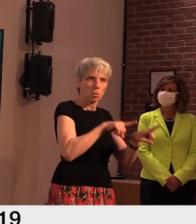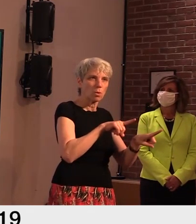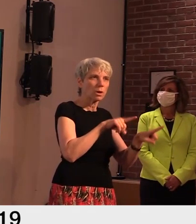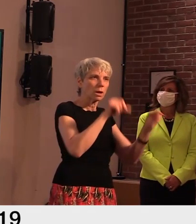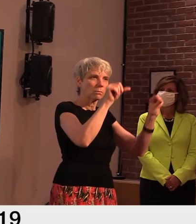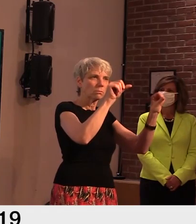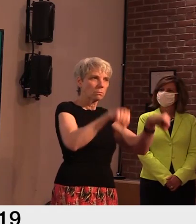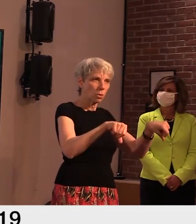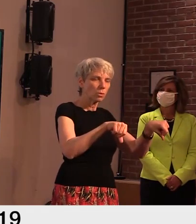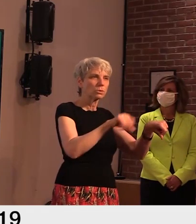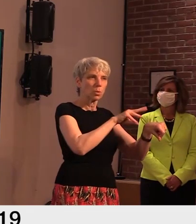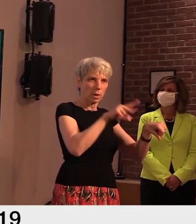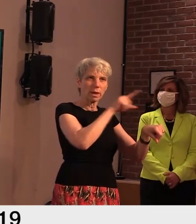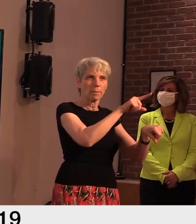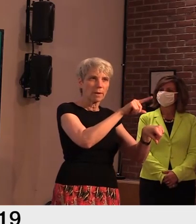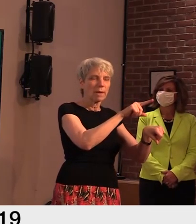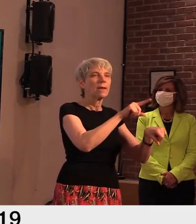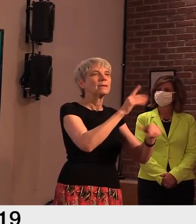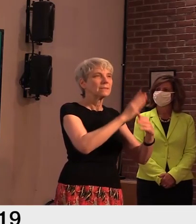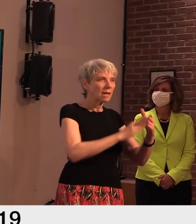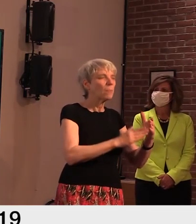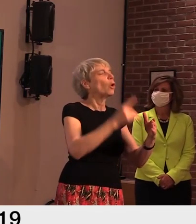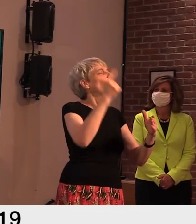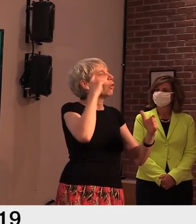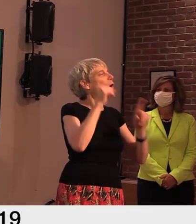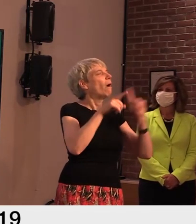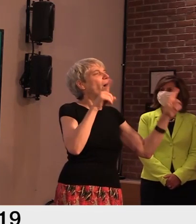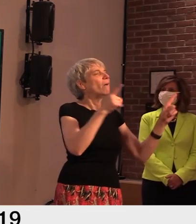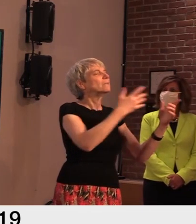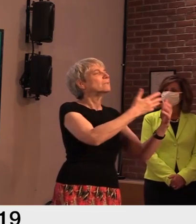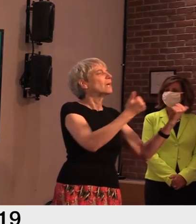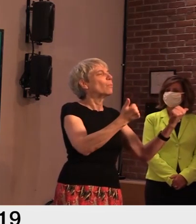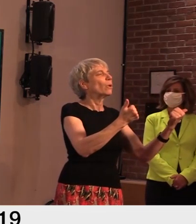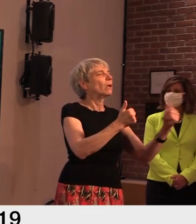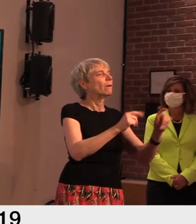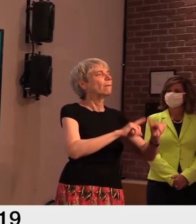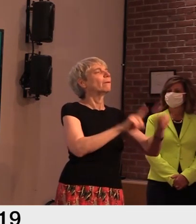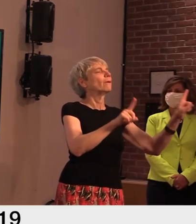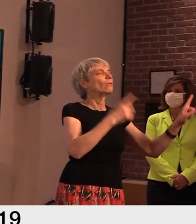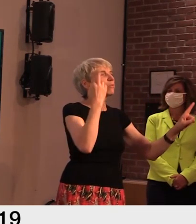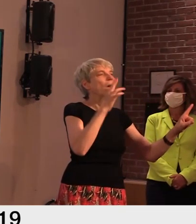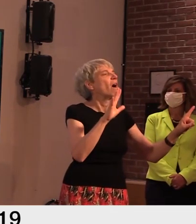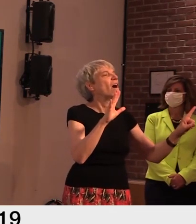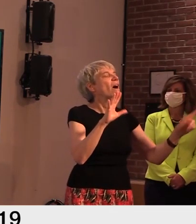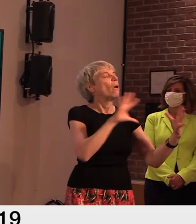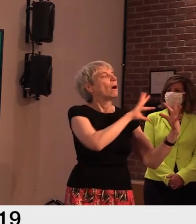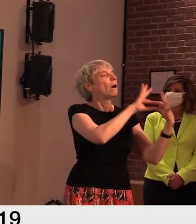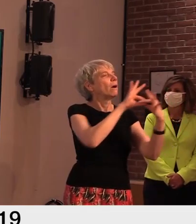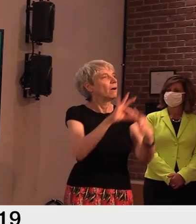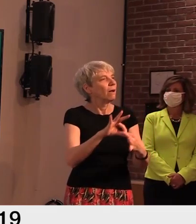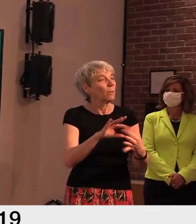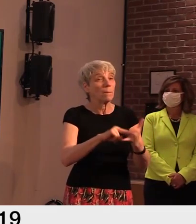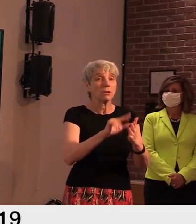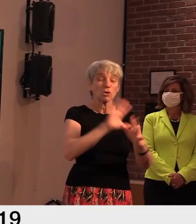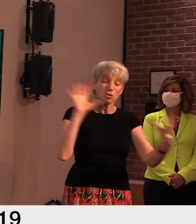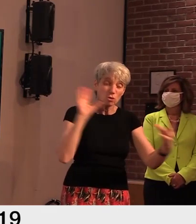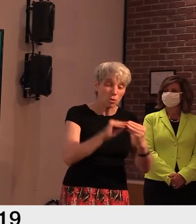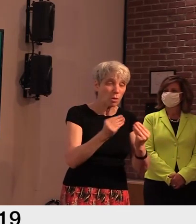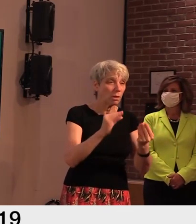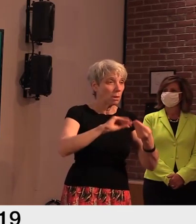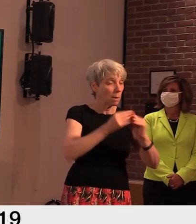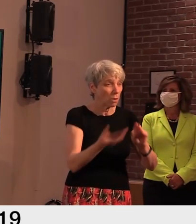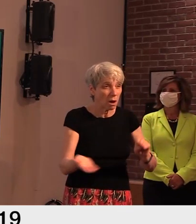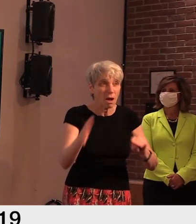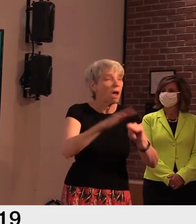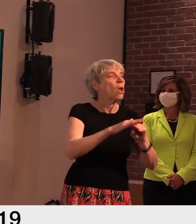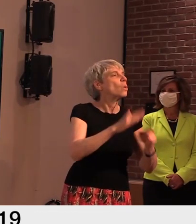actually involved in the outbreak. So we had a number of cases that we already knew were cases in the state of Vermont that